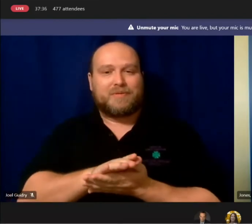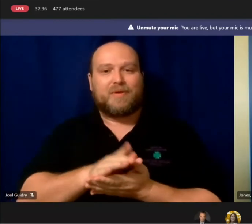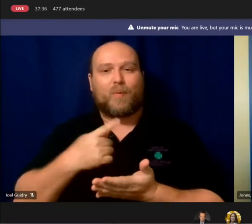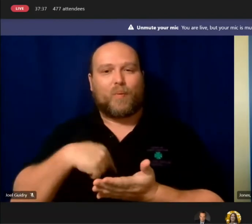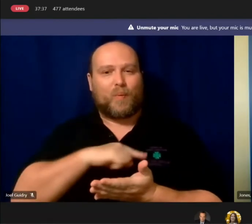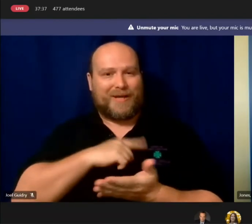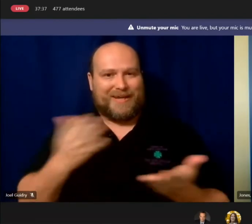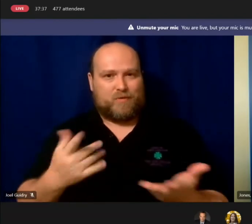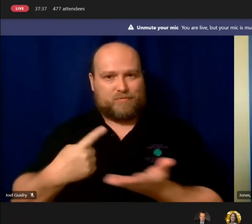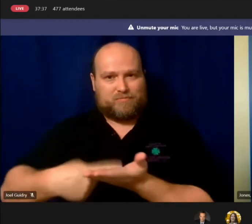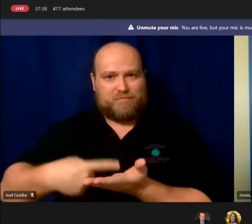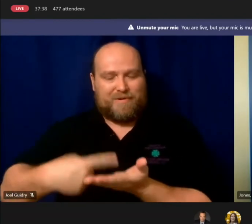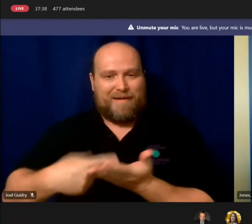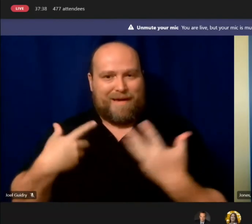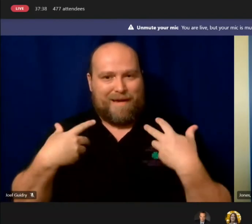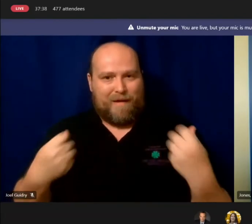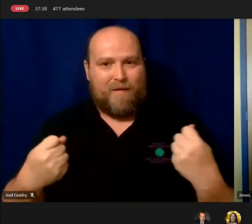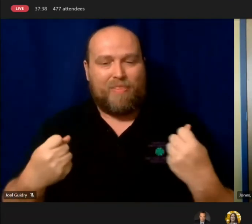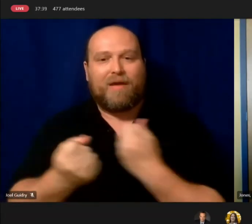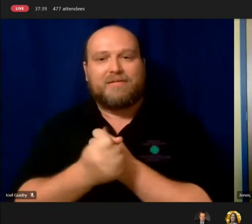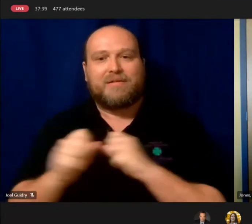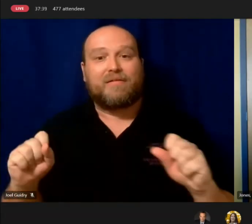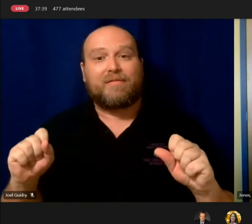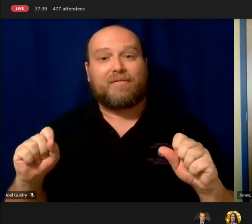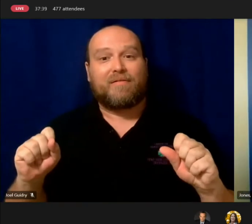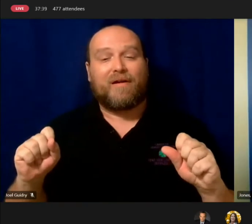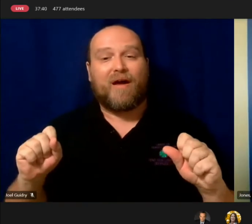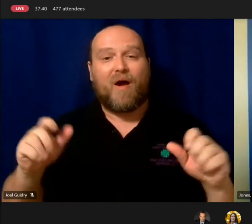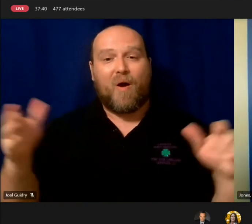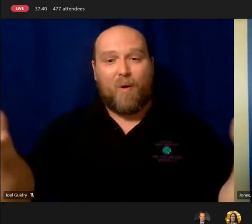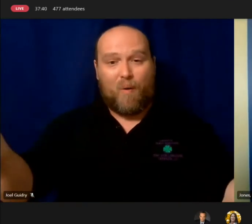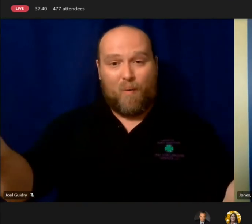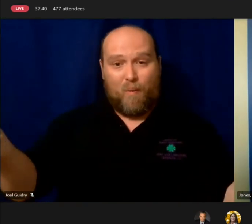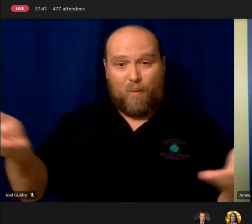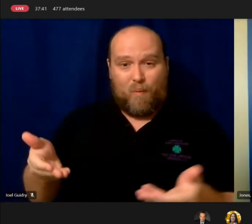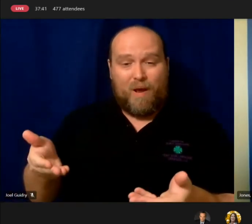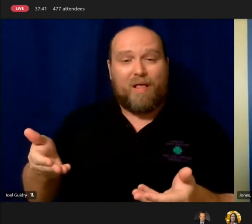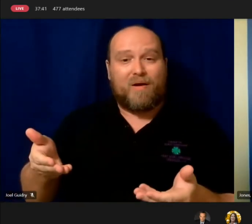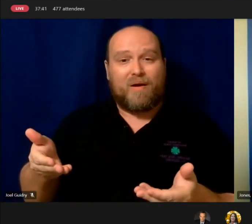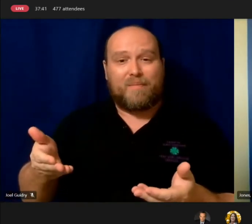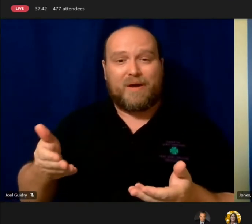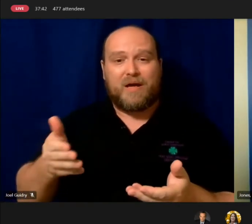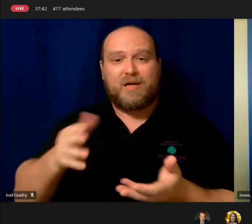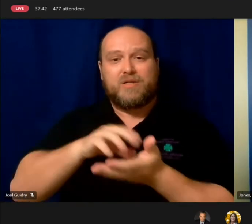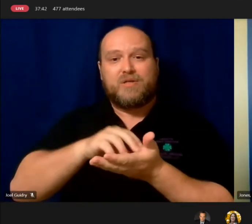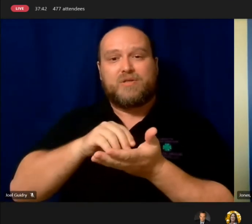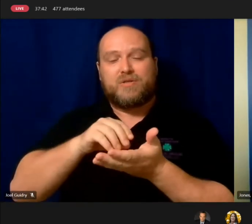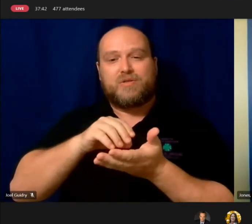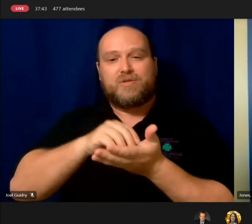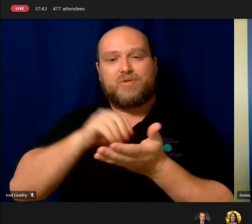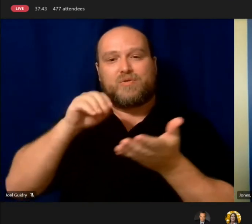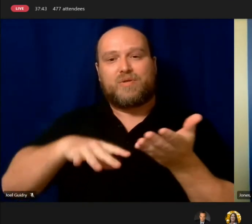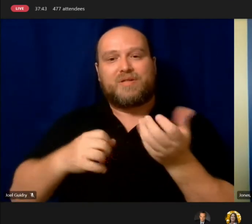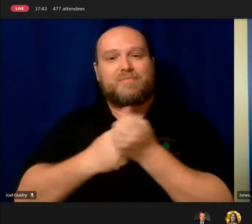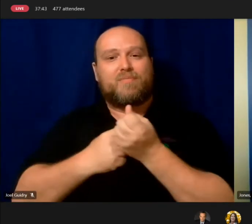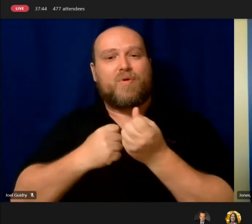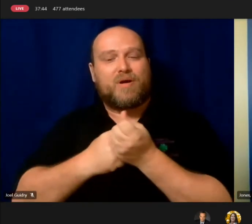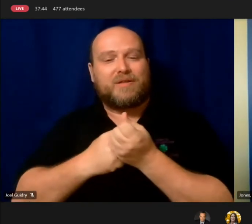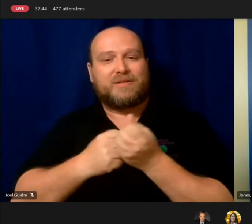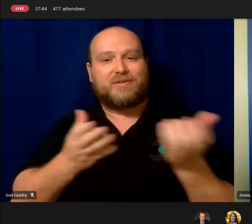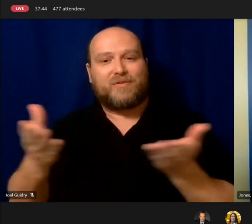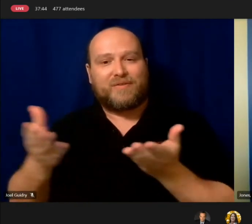me today, I'd like to have a warm welcome to Director for Student Support Services, Dr. Carrie Nicholson, Assistant